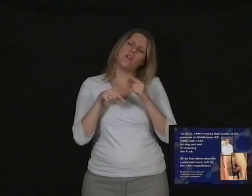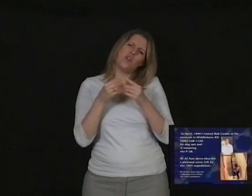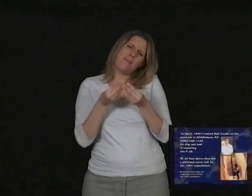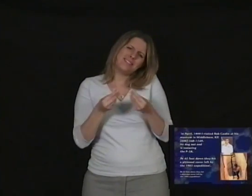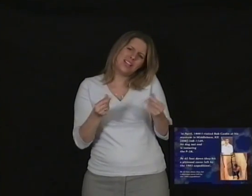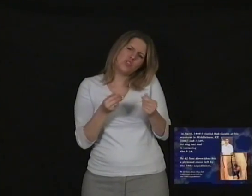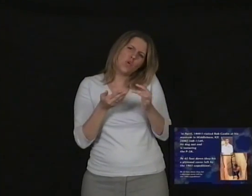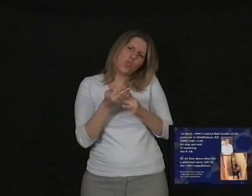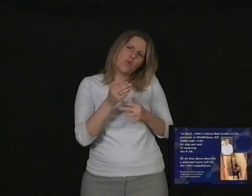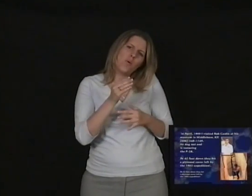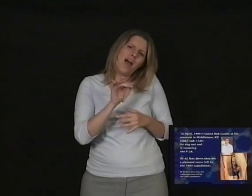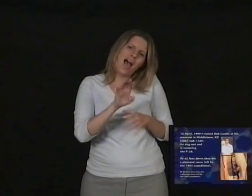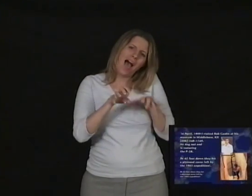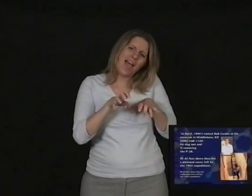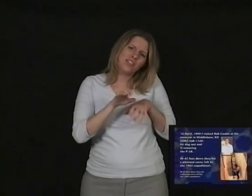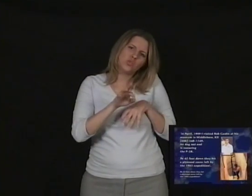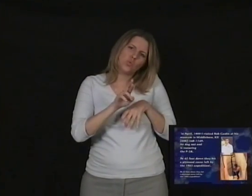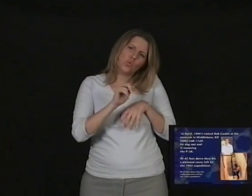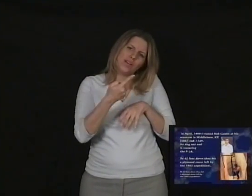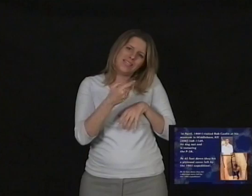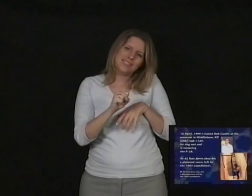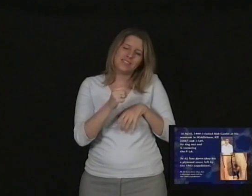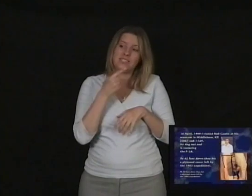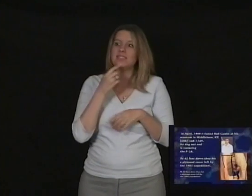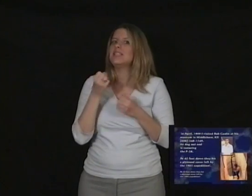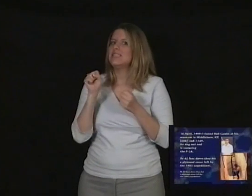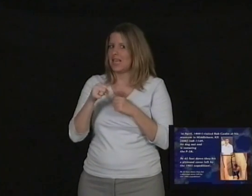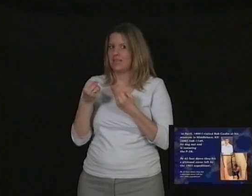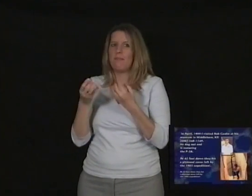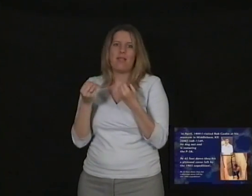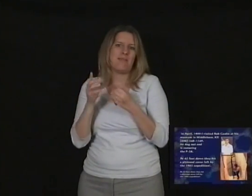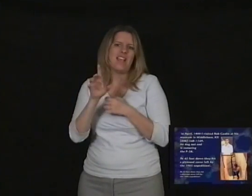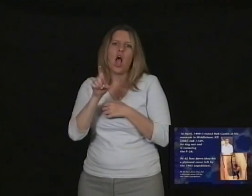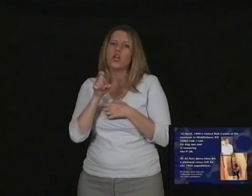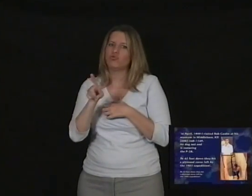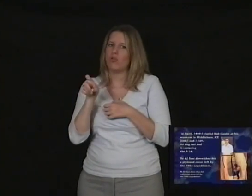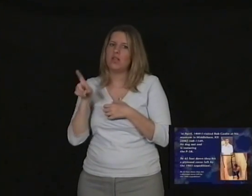ice rings? He said, oh, yes, many hundreds of them.